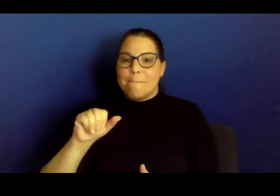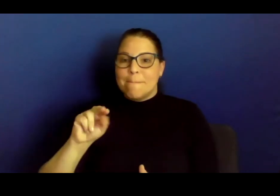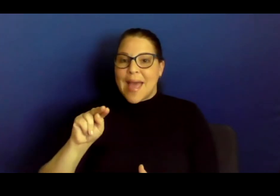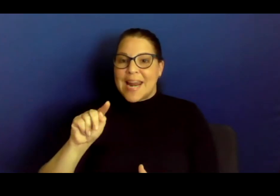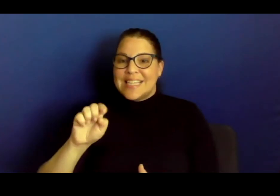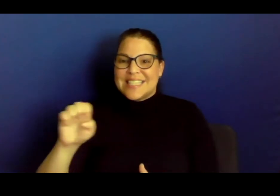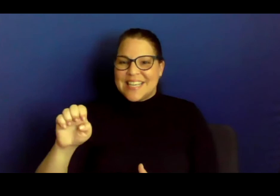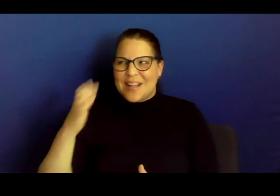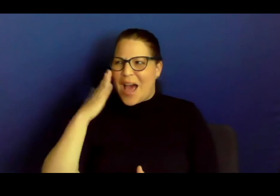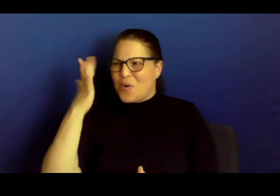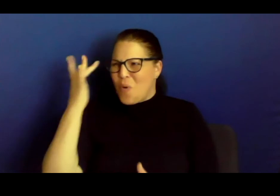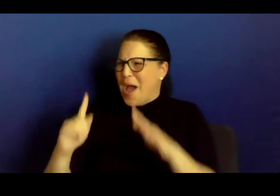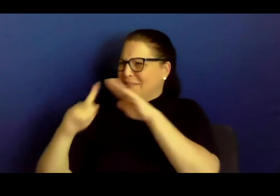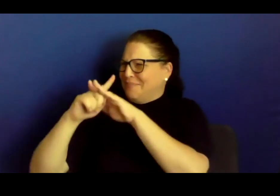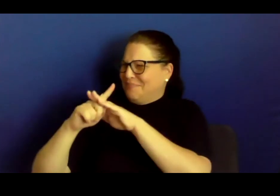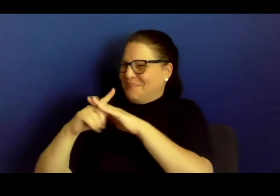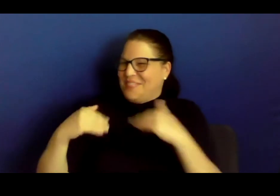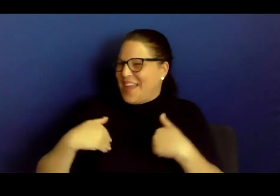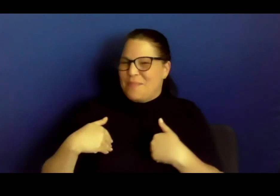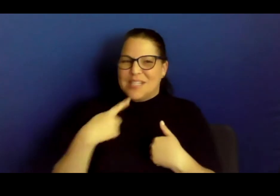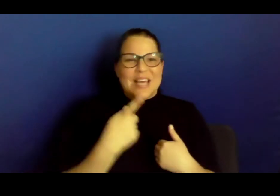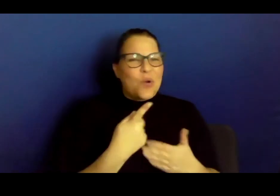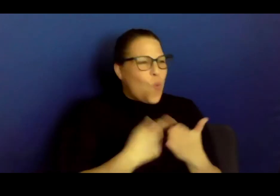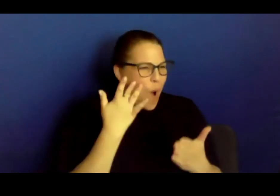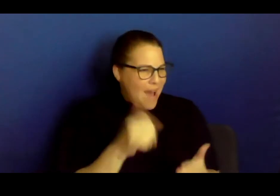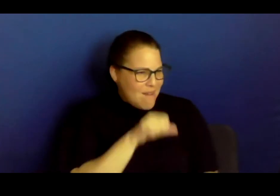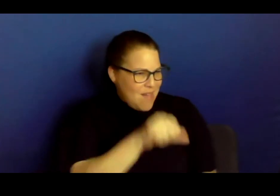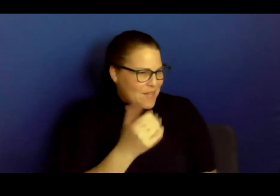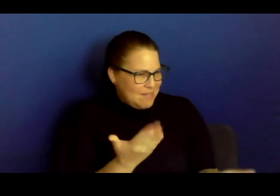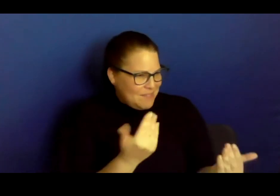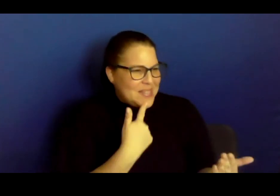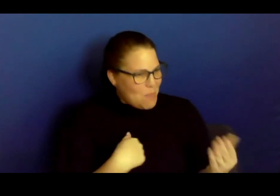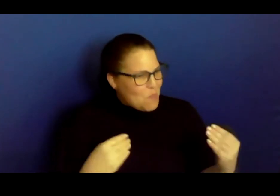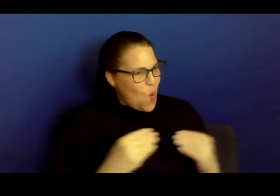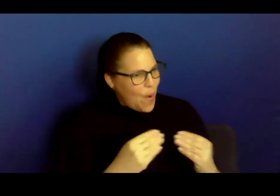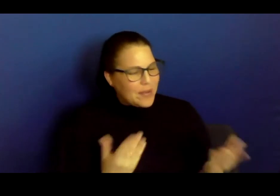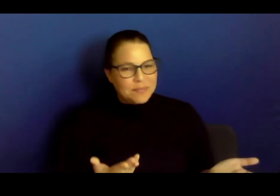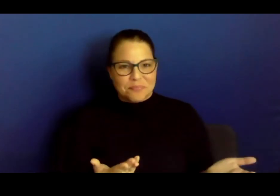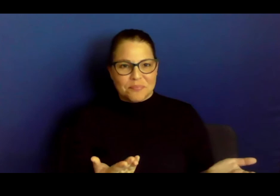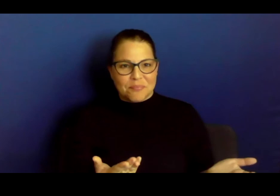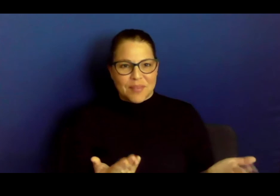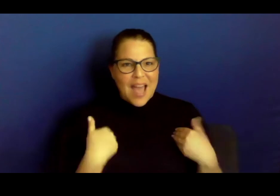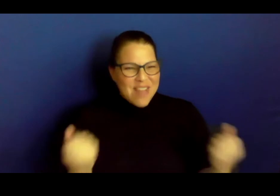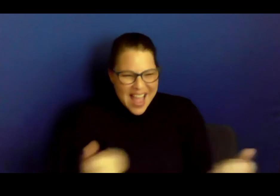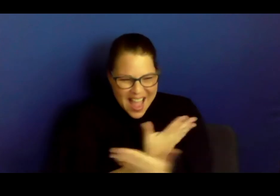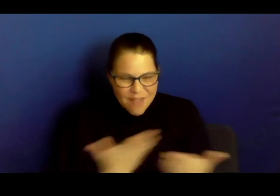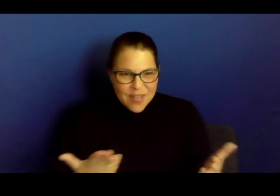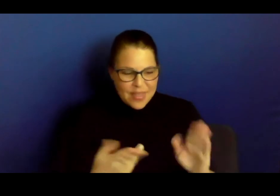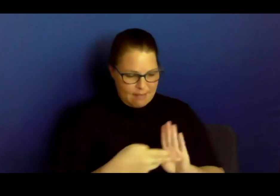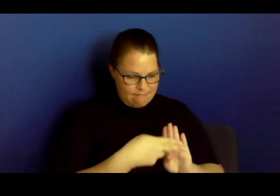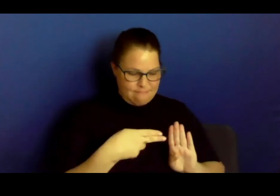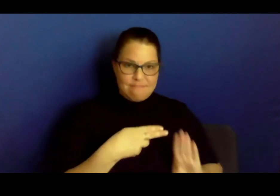mind, I would say like, Lou, what is it that you love about manatees? Tell me more about it, right? So I have everything I need in that name